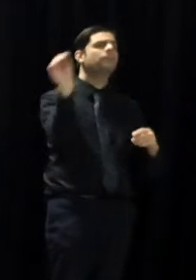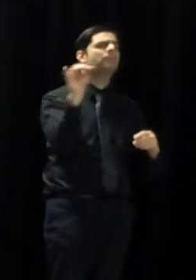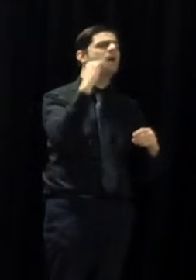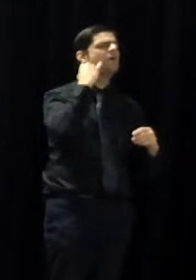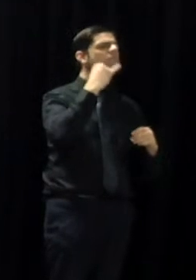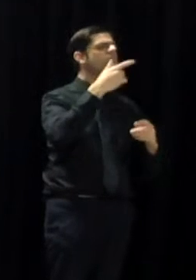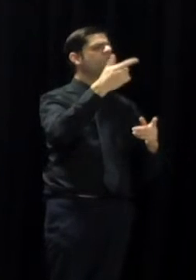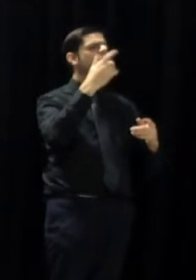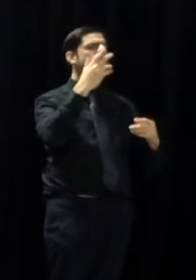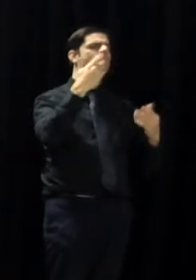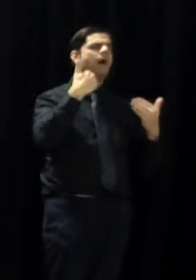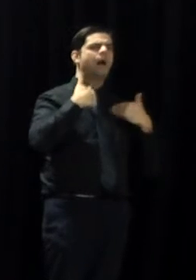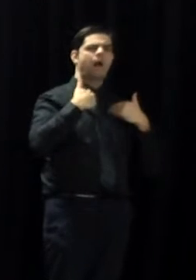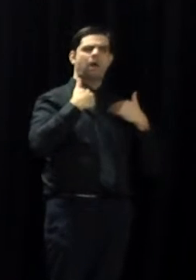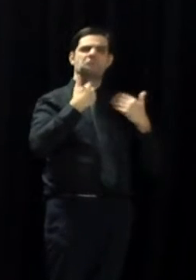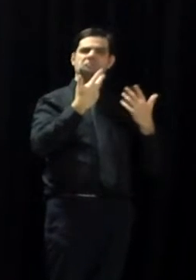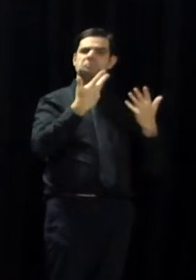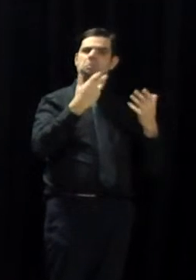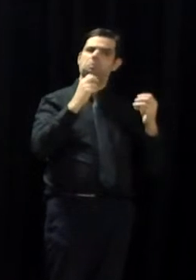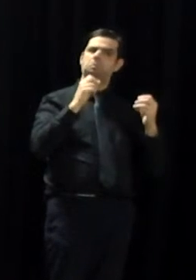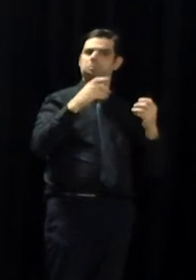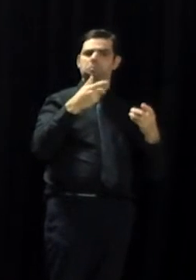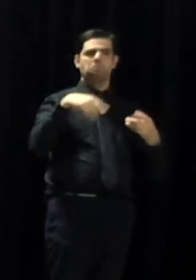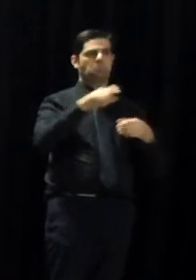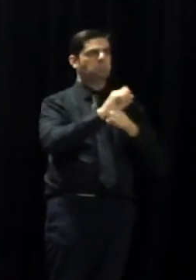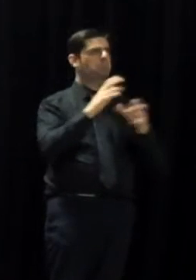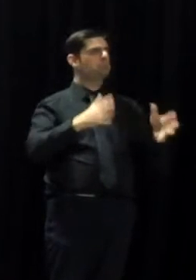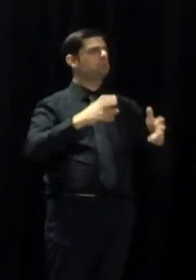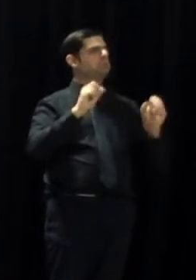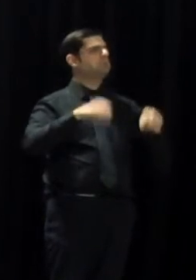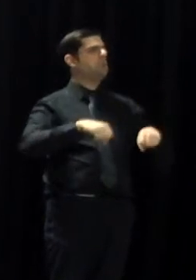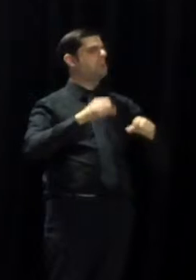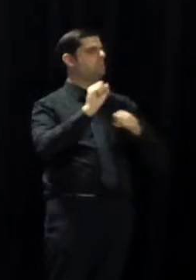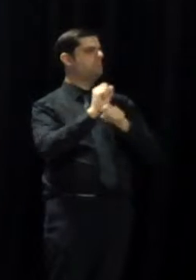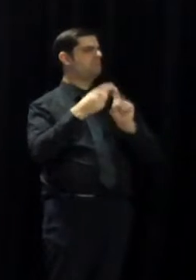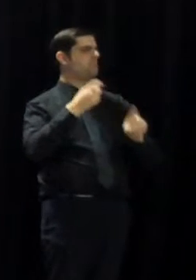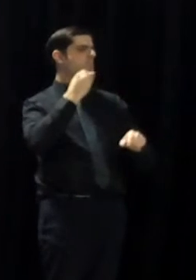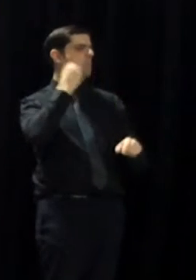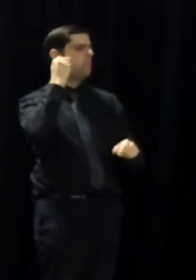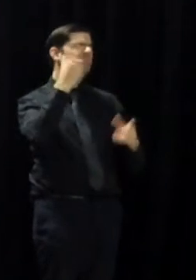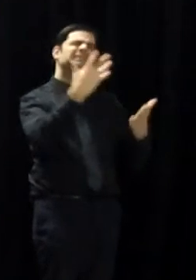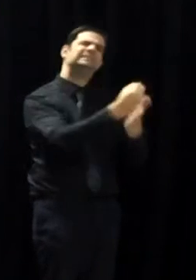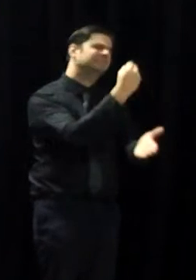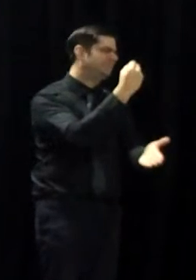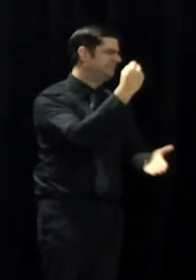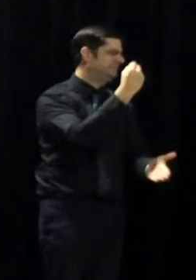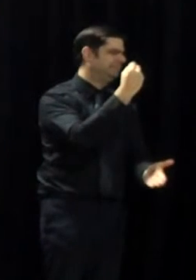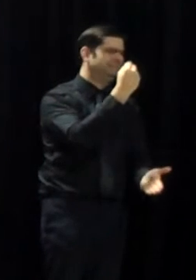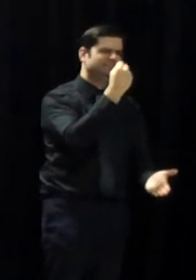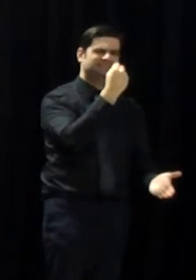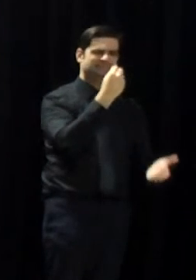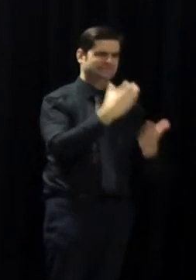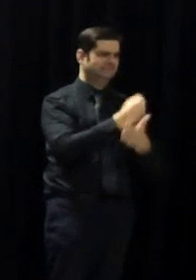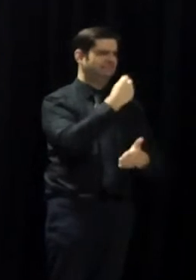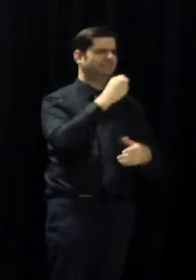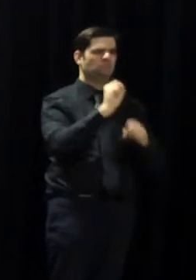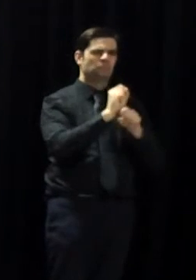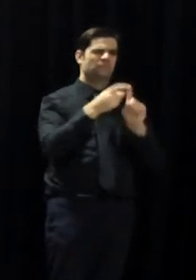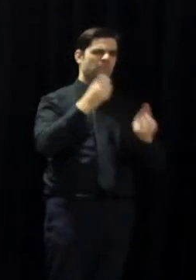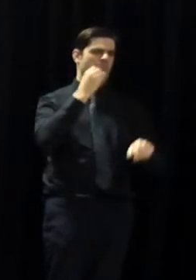the holidays so that the potential transmission gets a little bit less going into